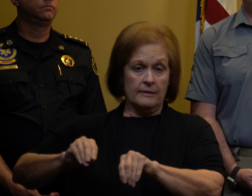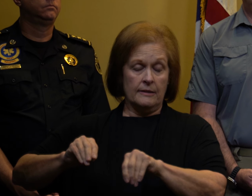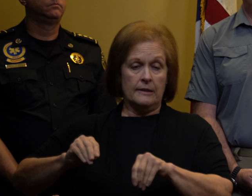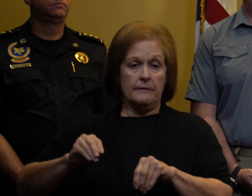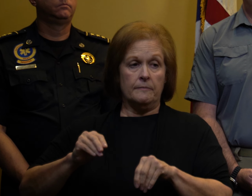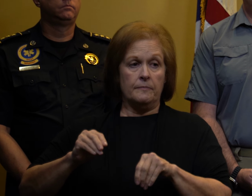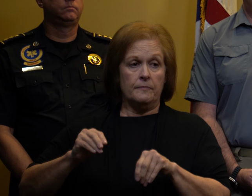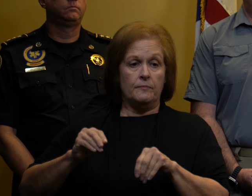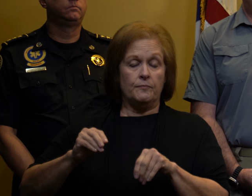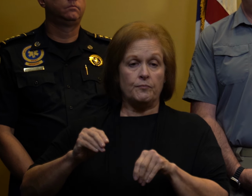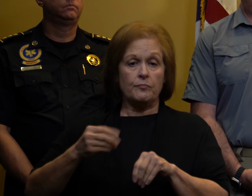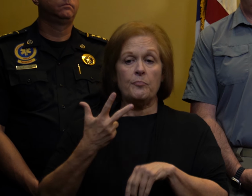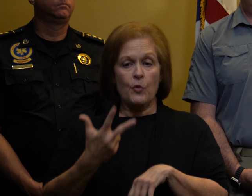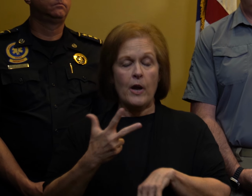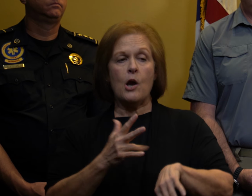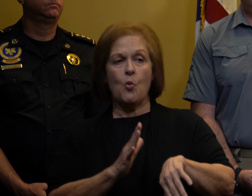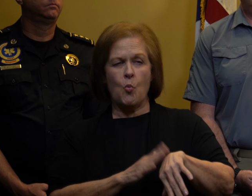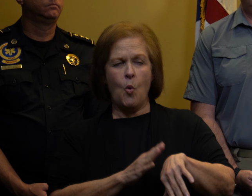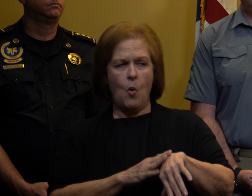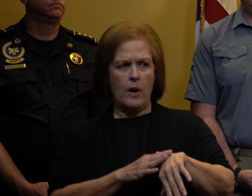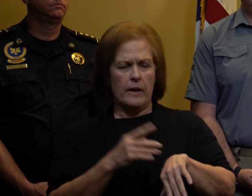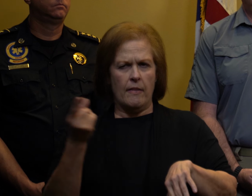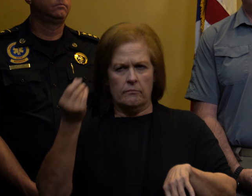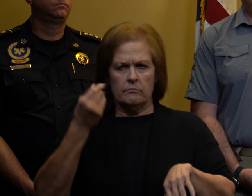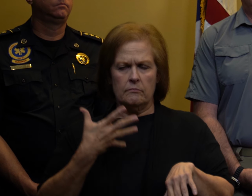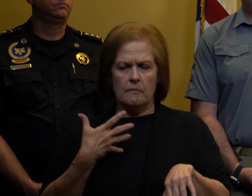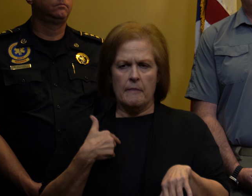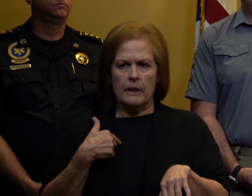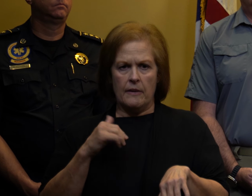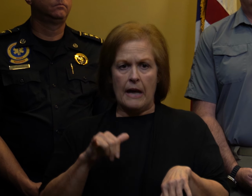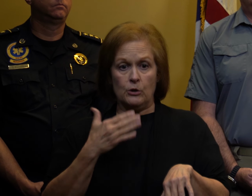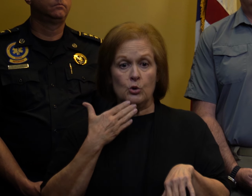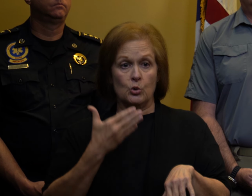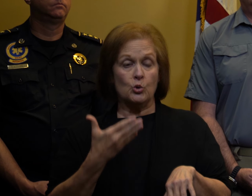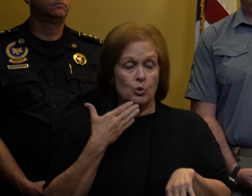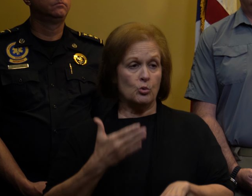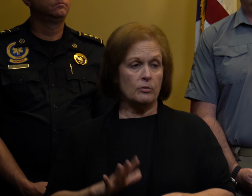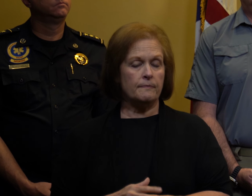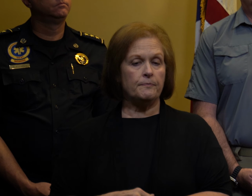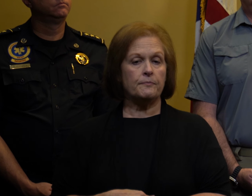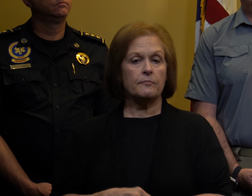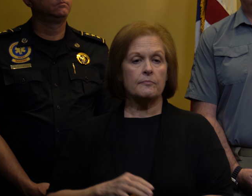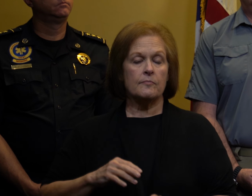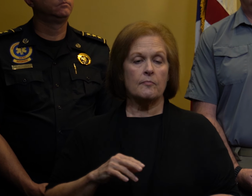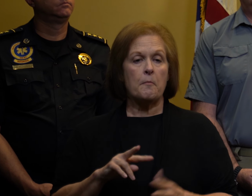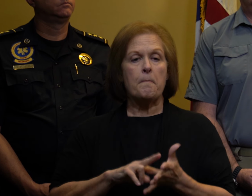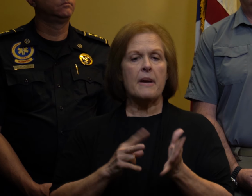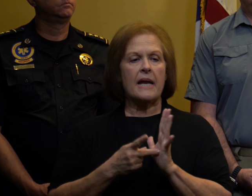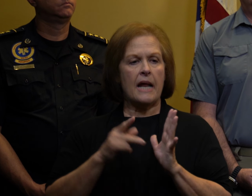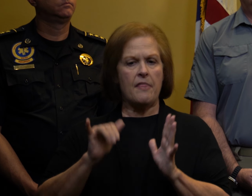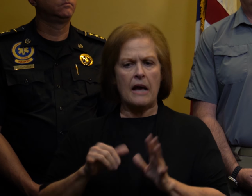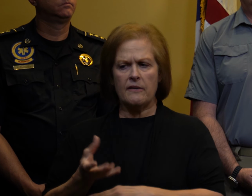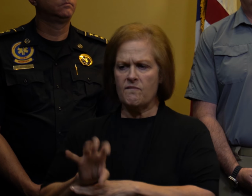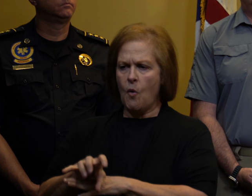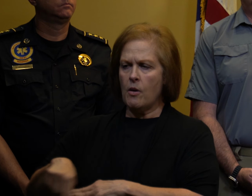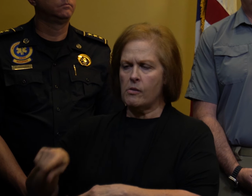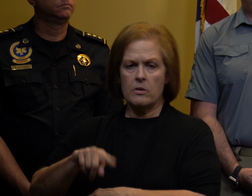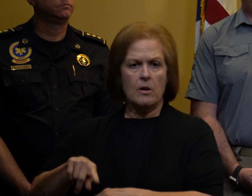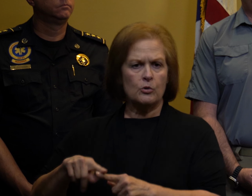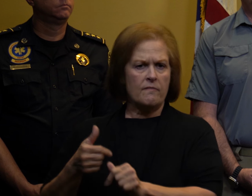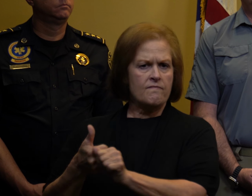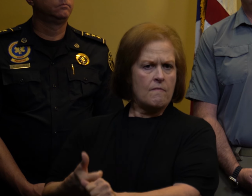and 3 warnings, I'm told, as well. So that's a good sign in terms of forcing compliance.